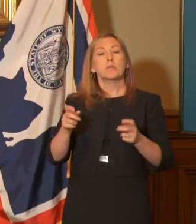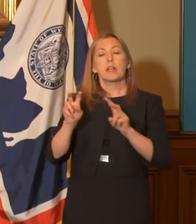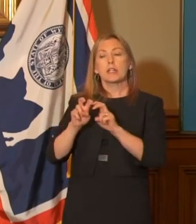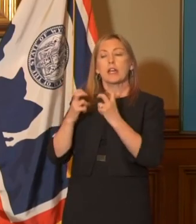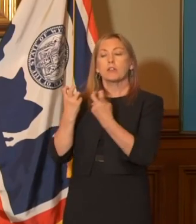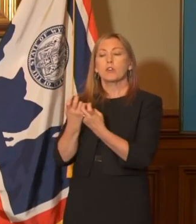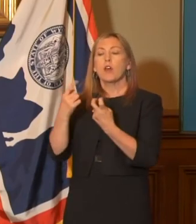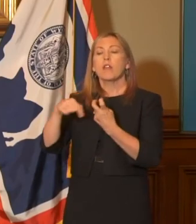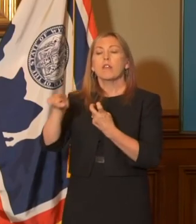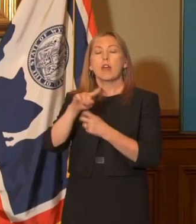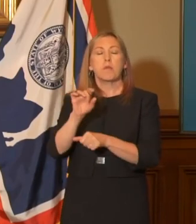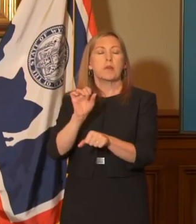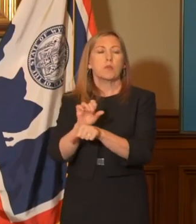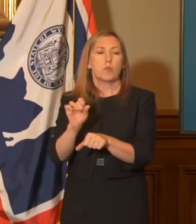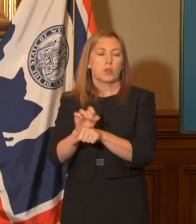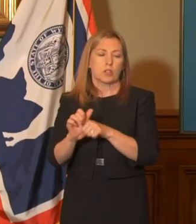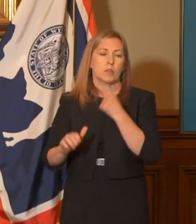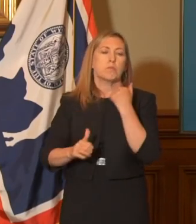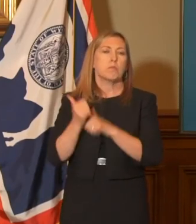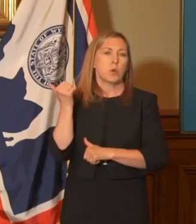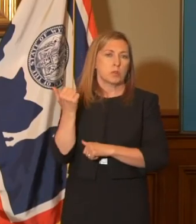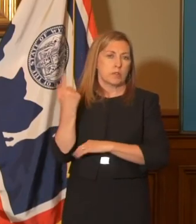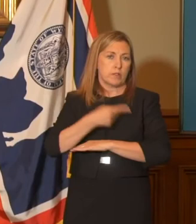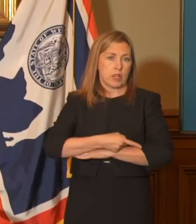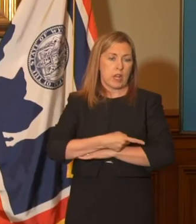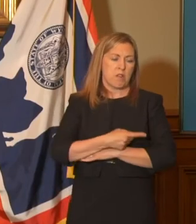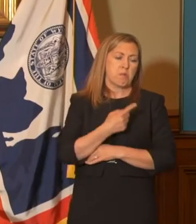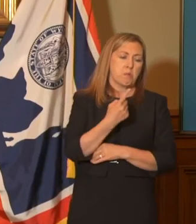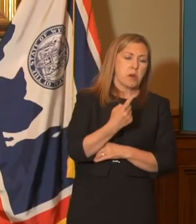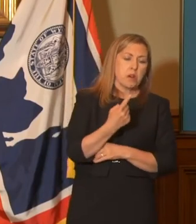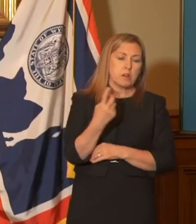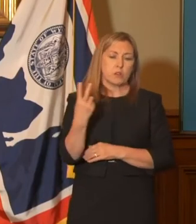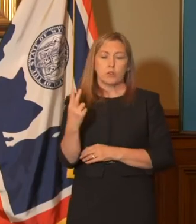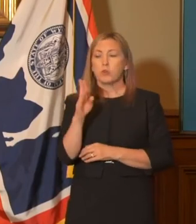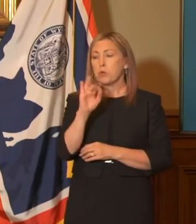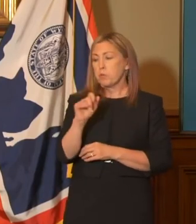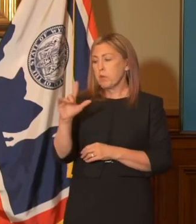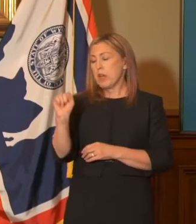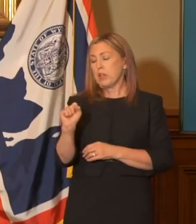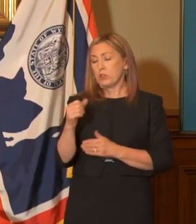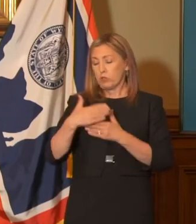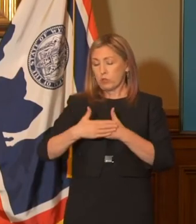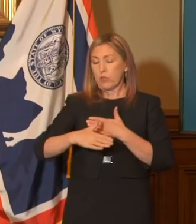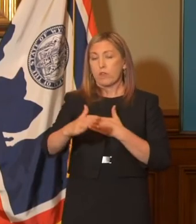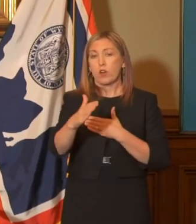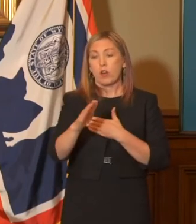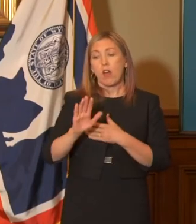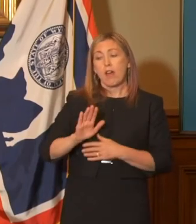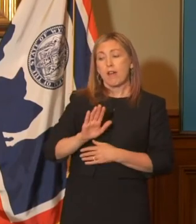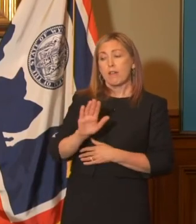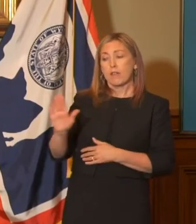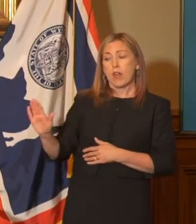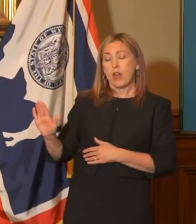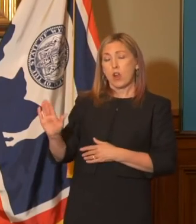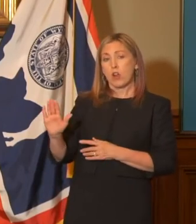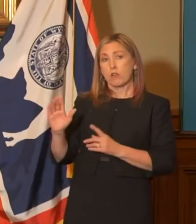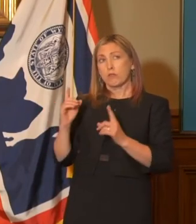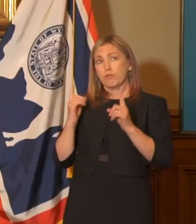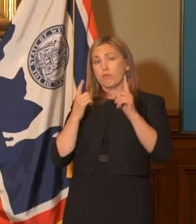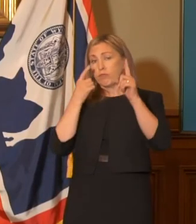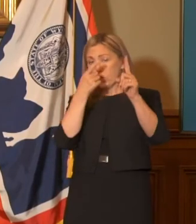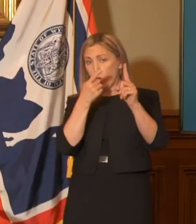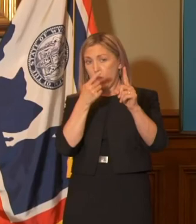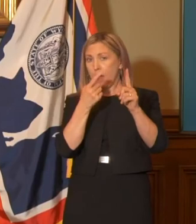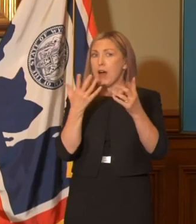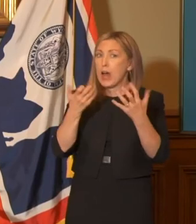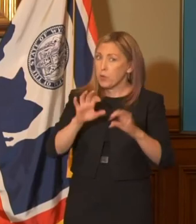on most of the day, one or two bills to go forward. Their intent has been, and I